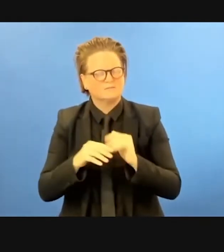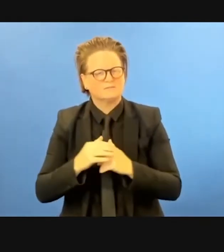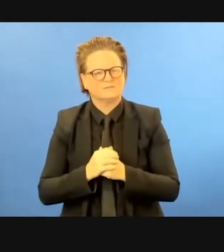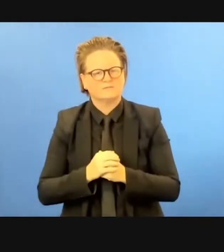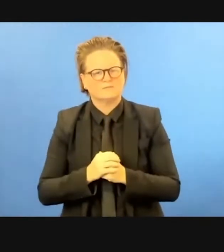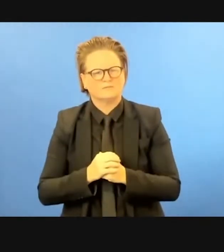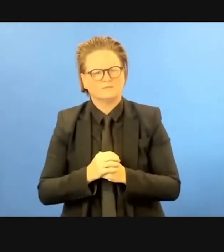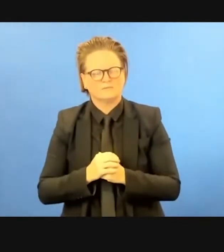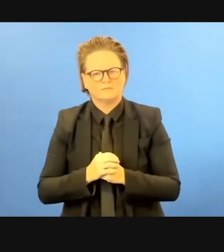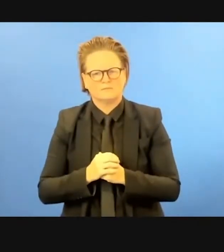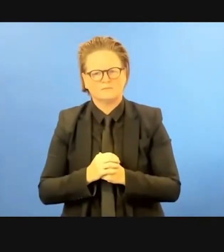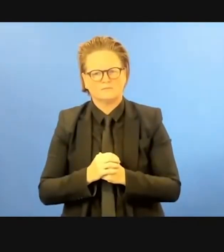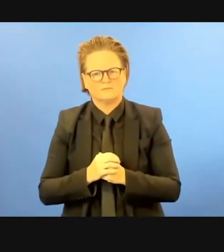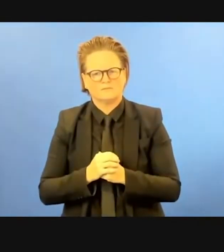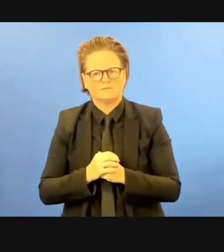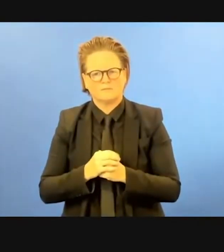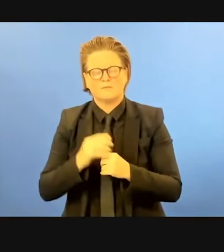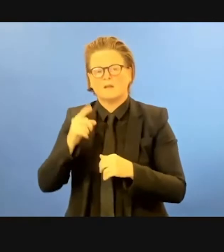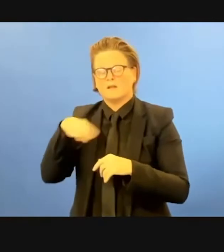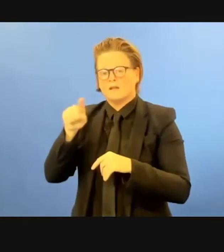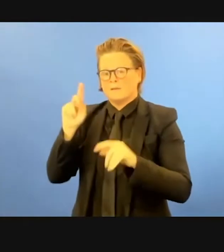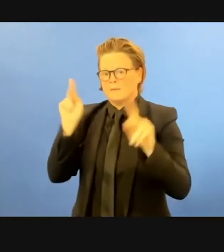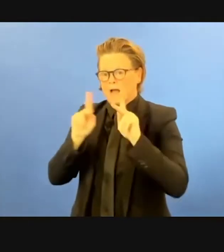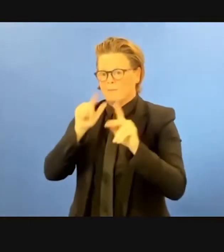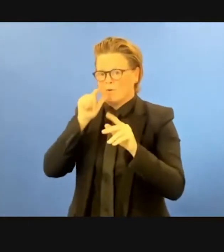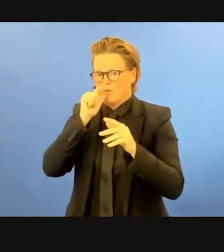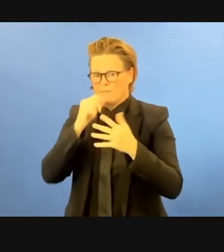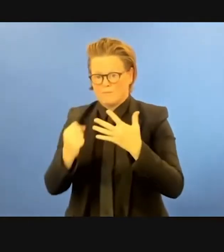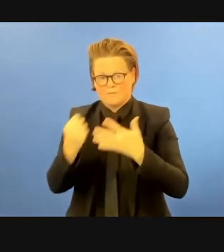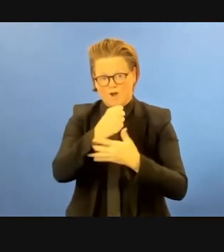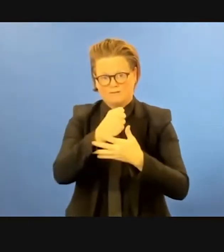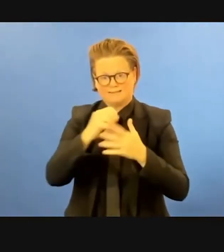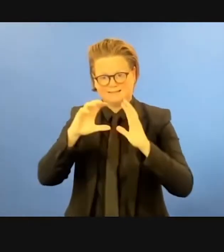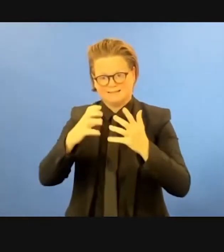prioritized includes those with disabilities or health conditions most at risk for